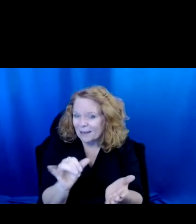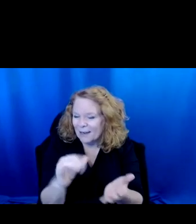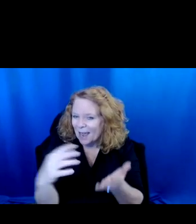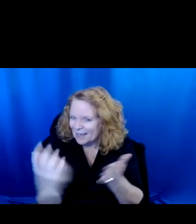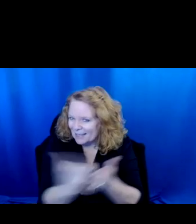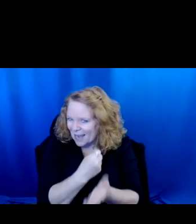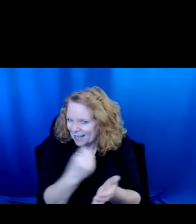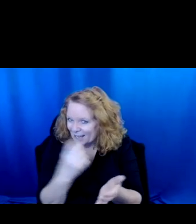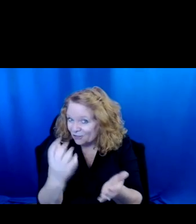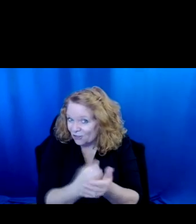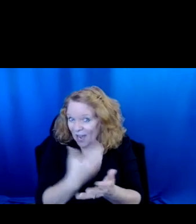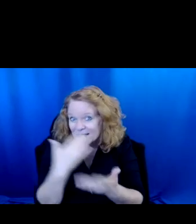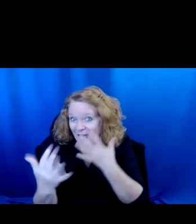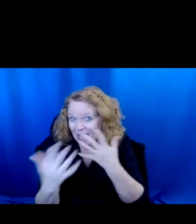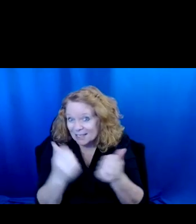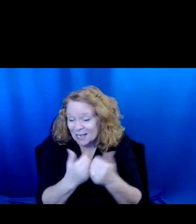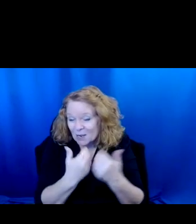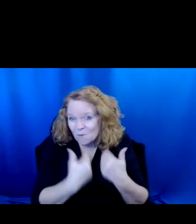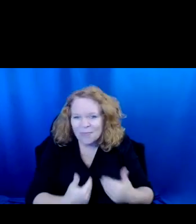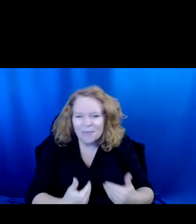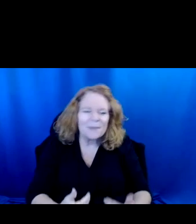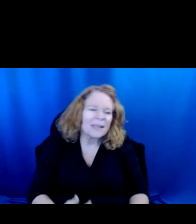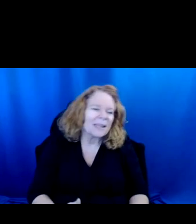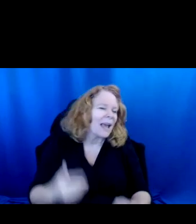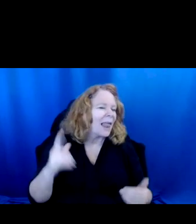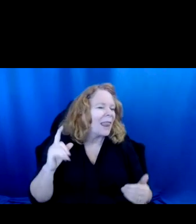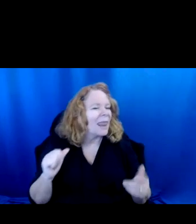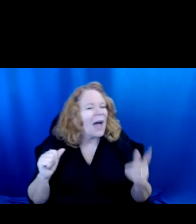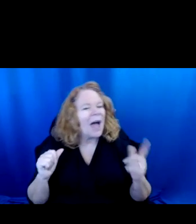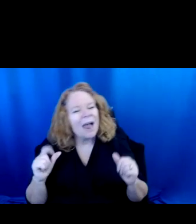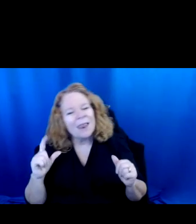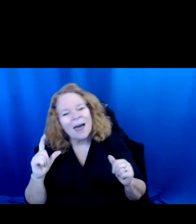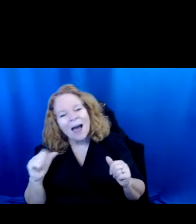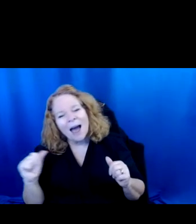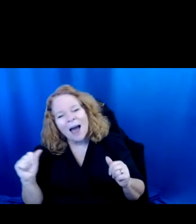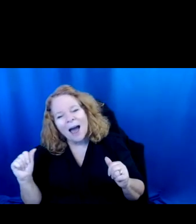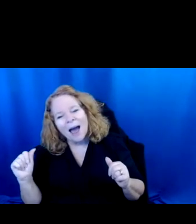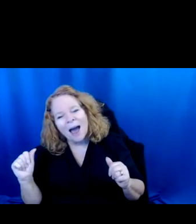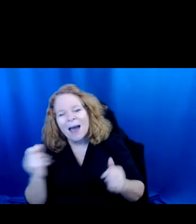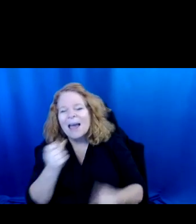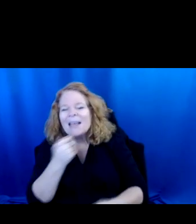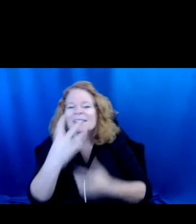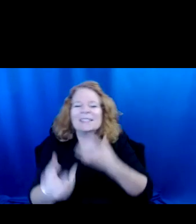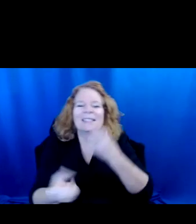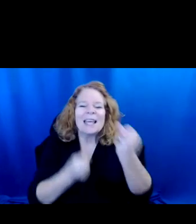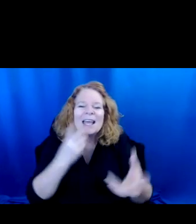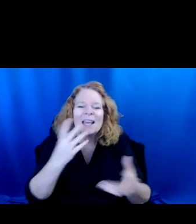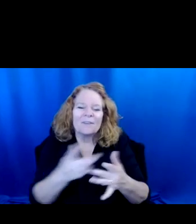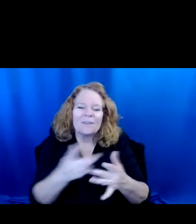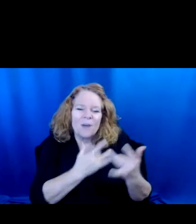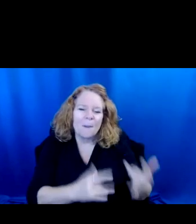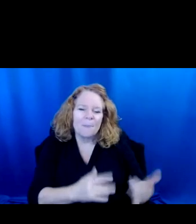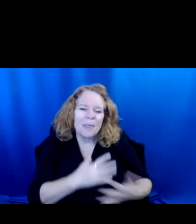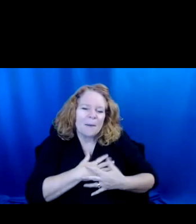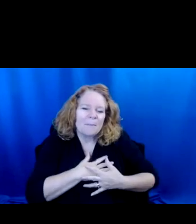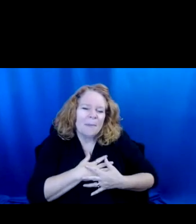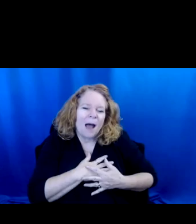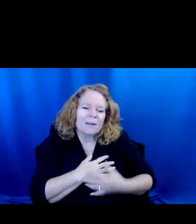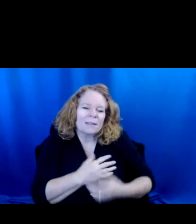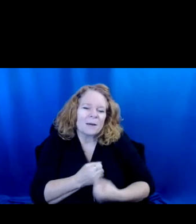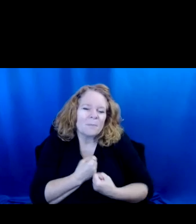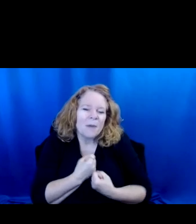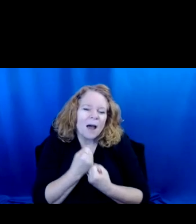and sing with me. La, la, la. And sing from the bottom of